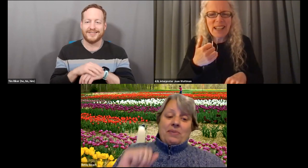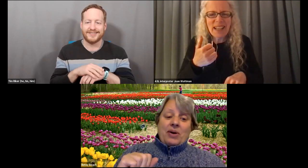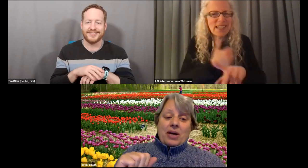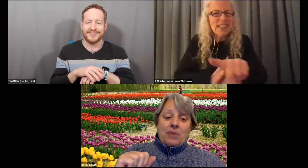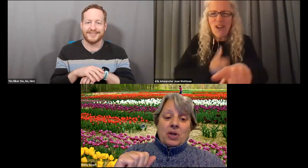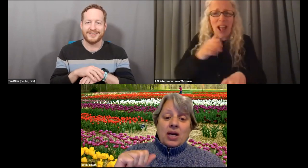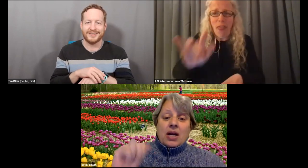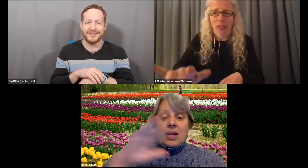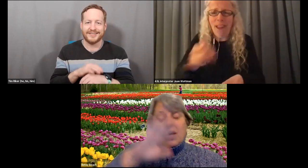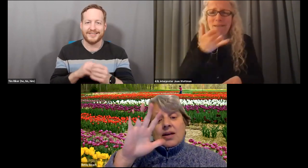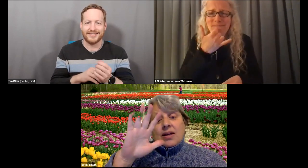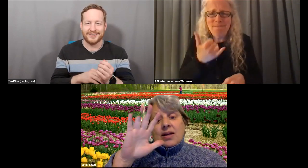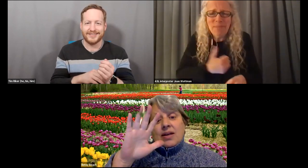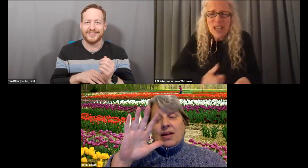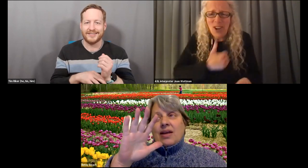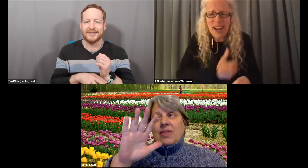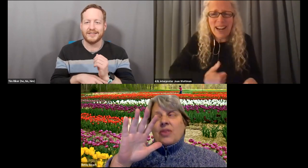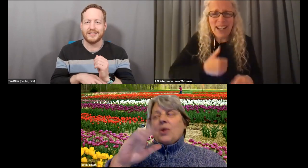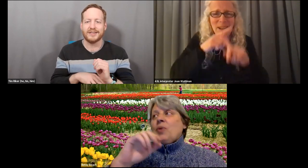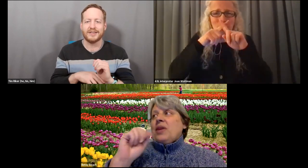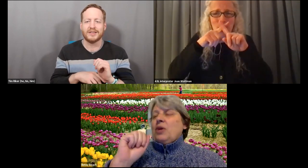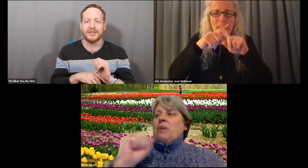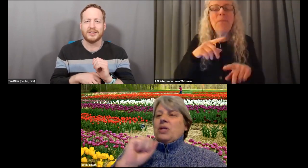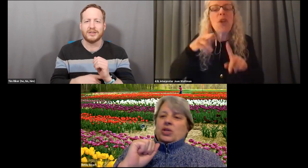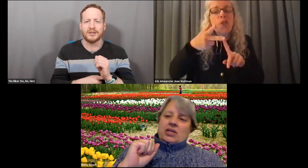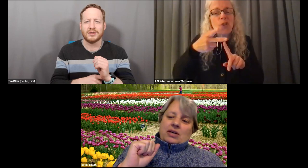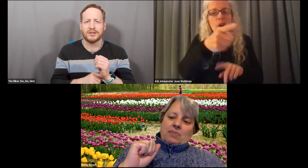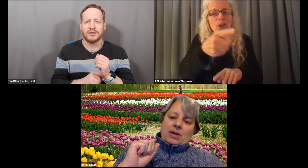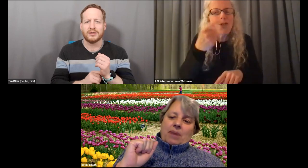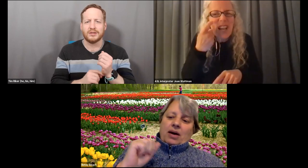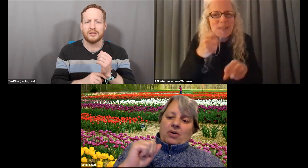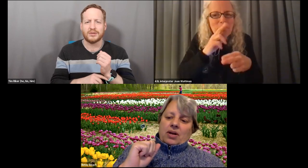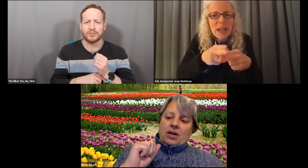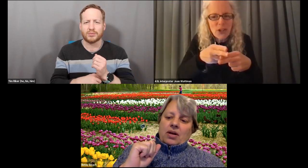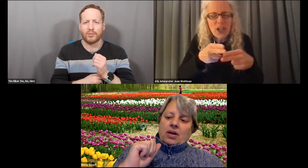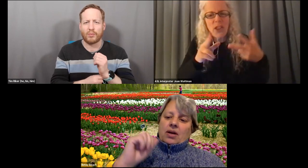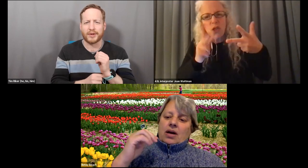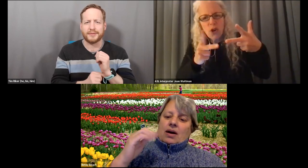I got muted. The third one that you mentioned, Tim, about